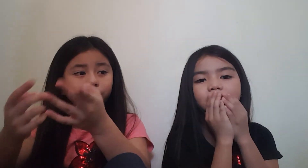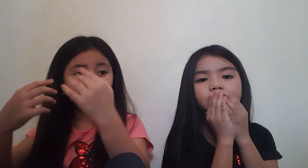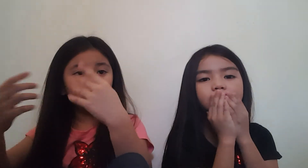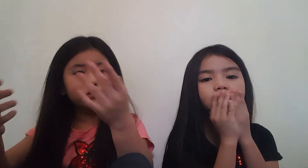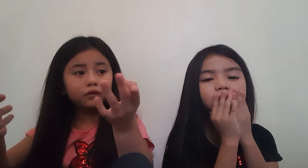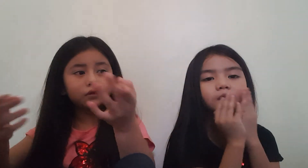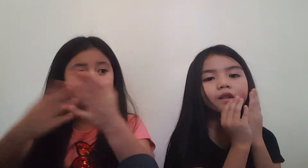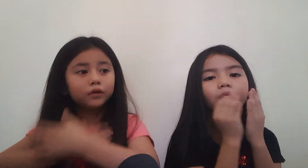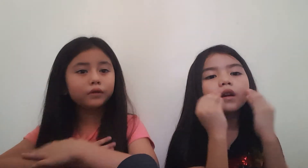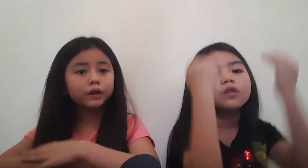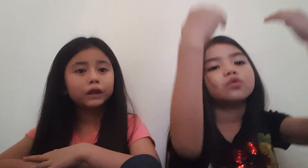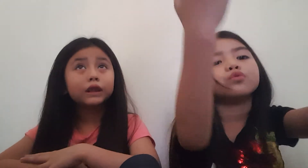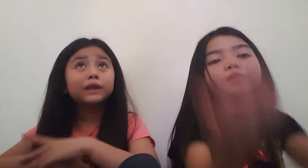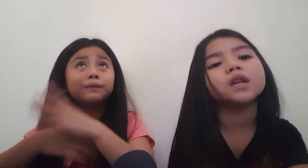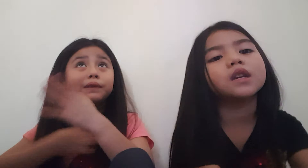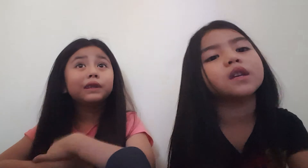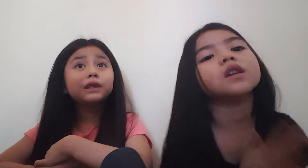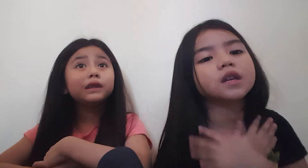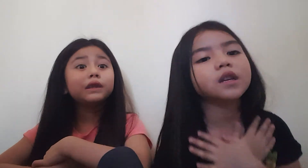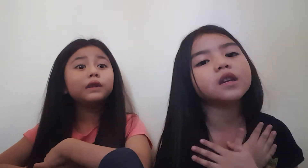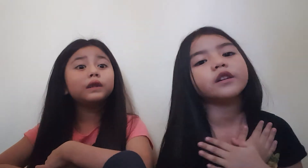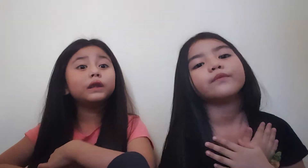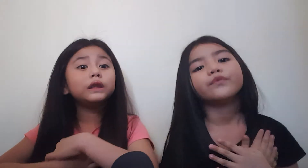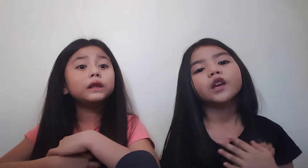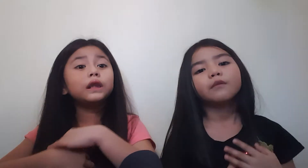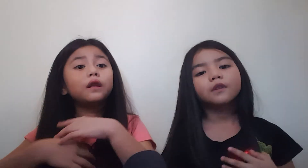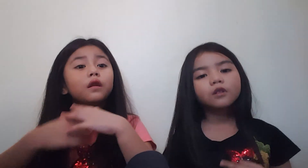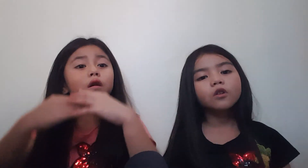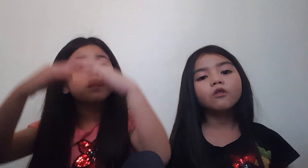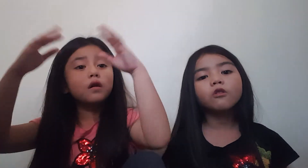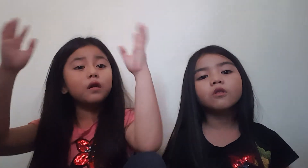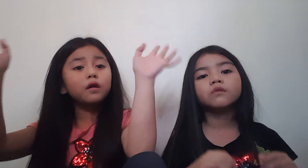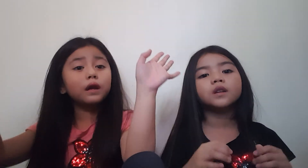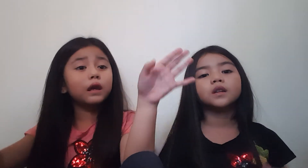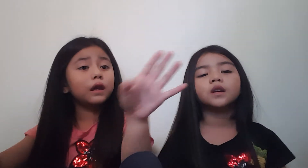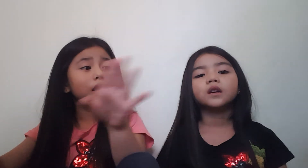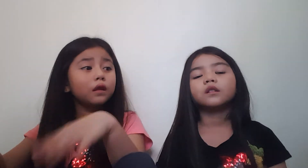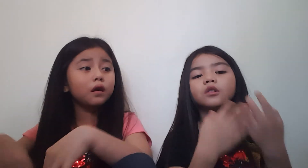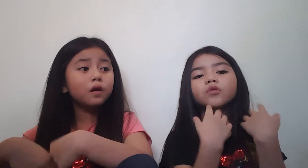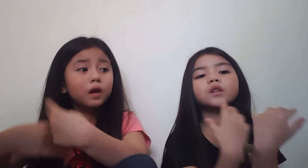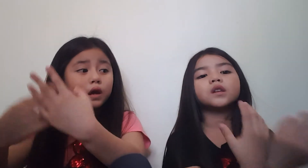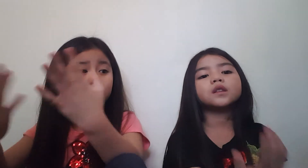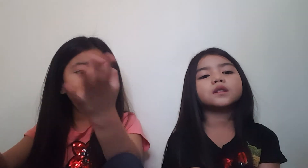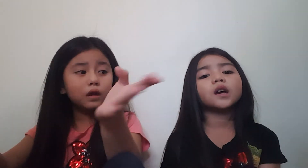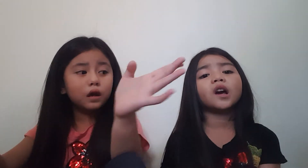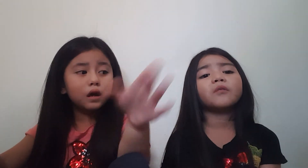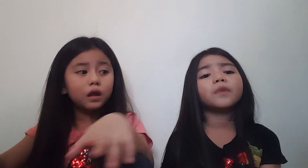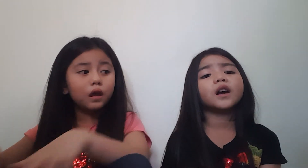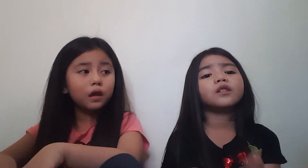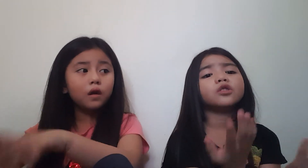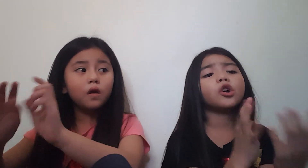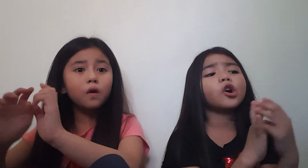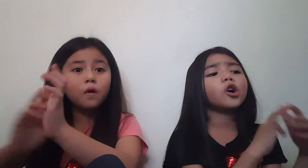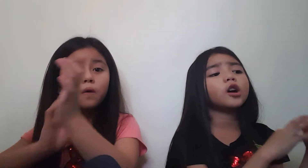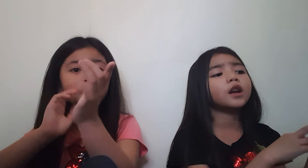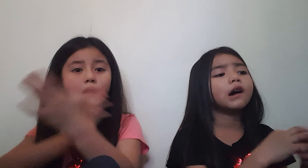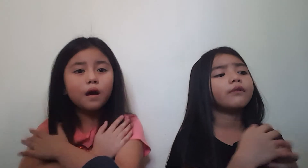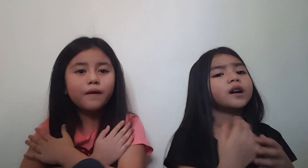give to me I'm glowing You're to inside and yell it out,